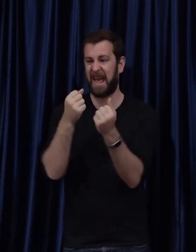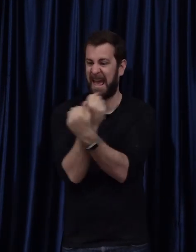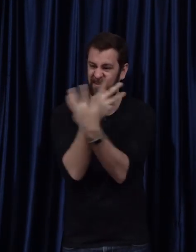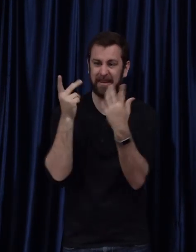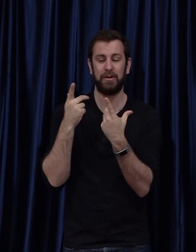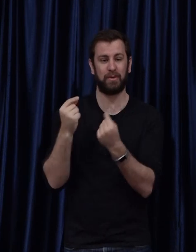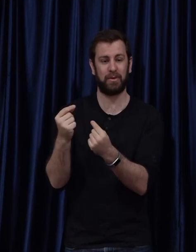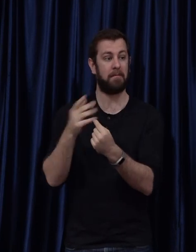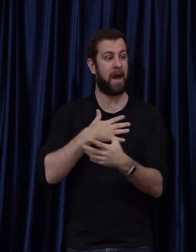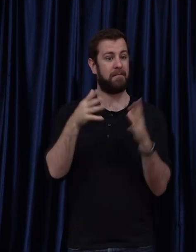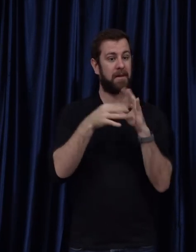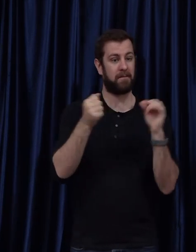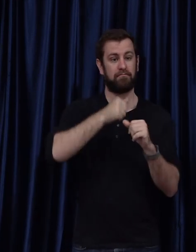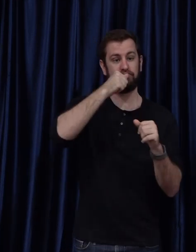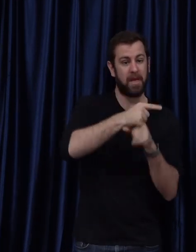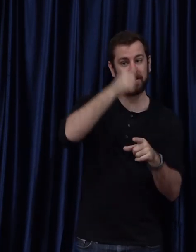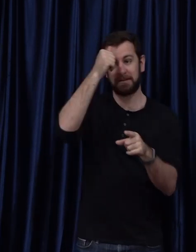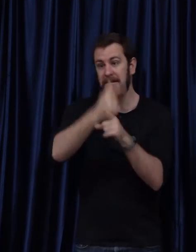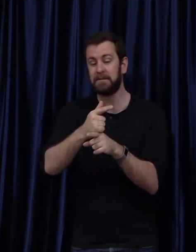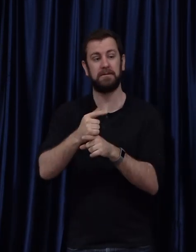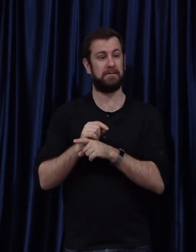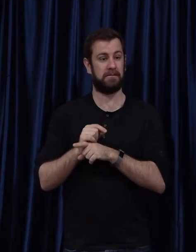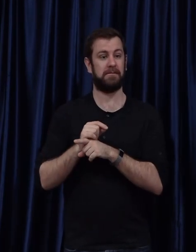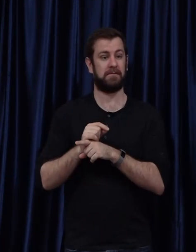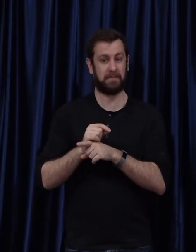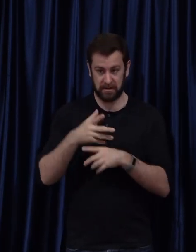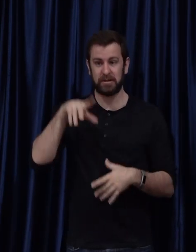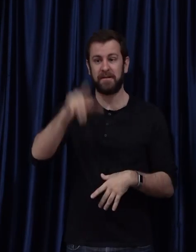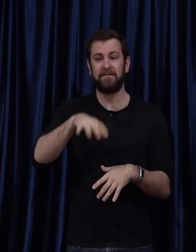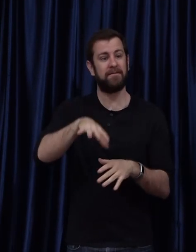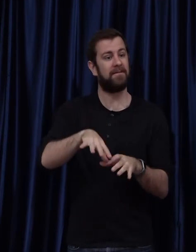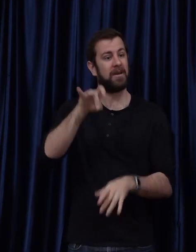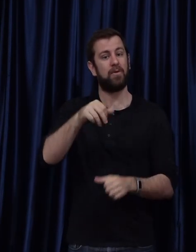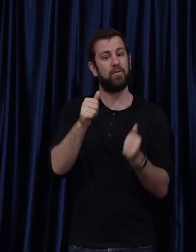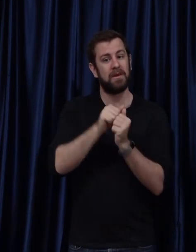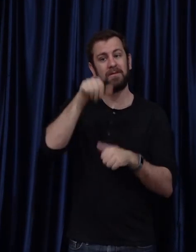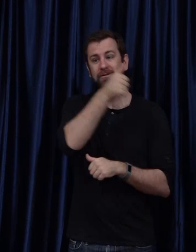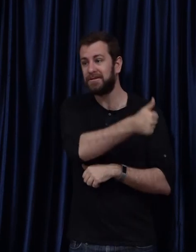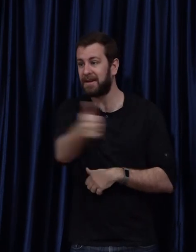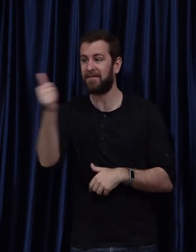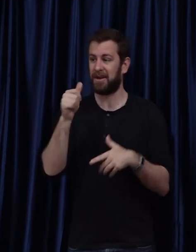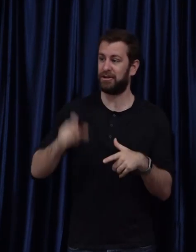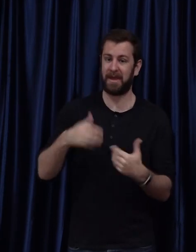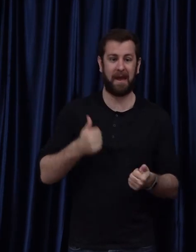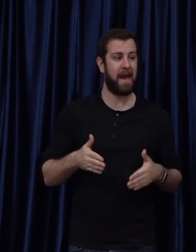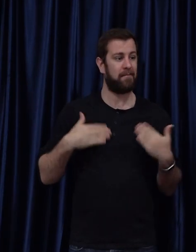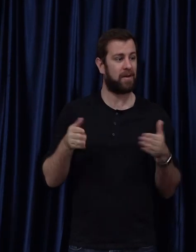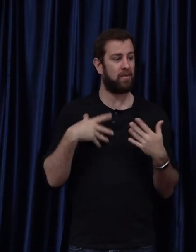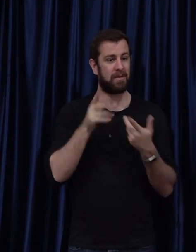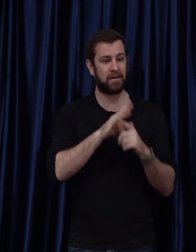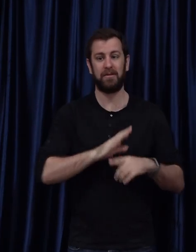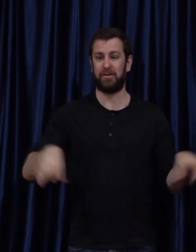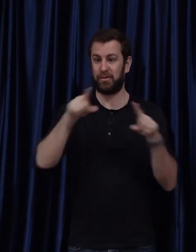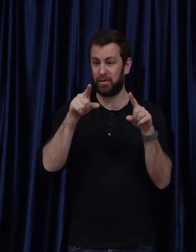message is, my brother and my sister, find it within yourself to be happy on the accomplishments